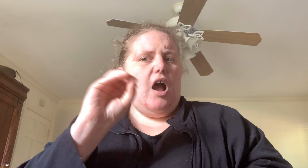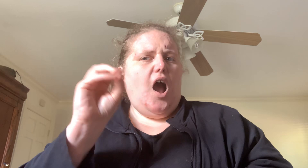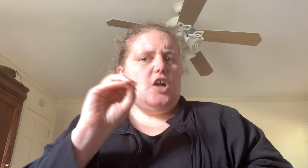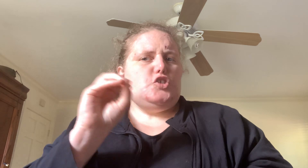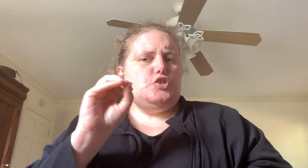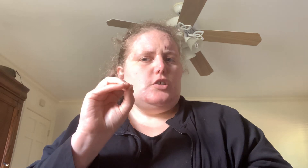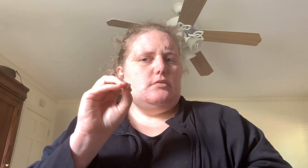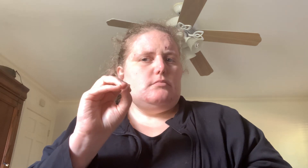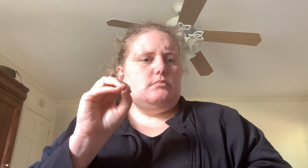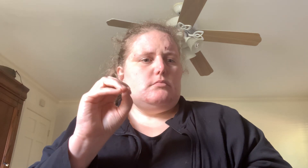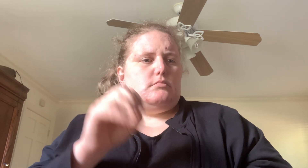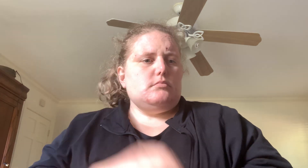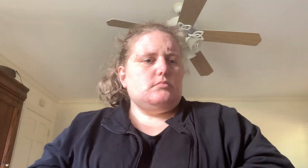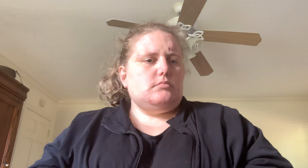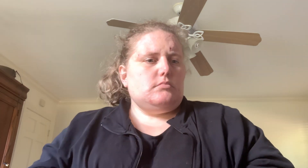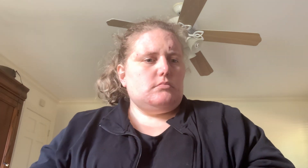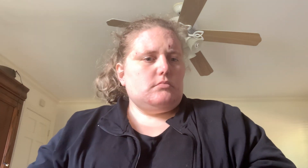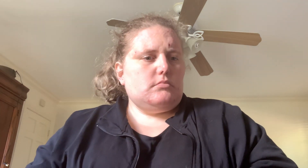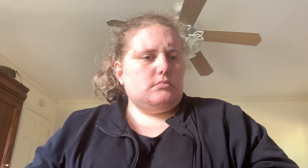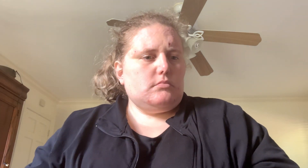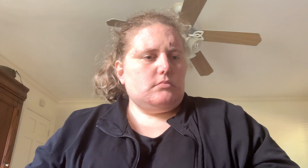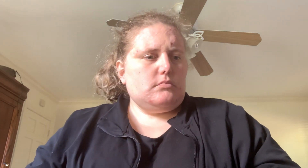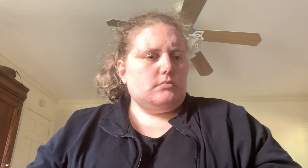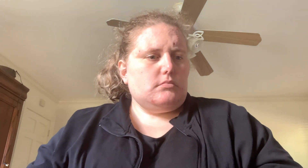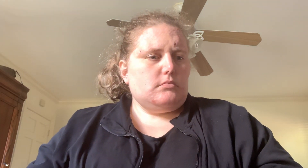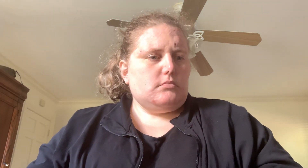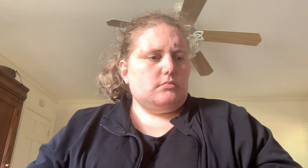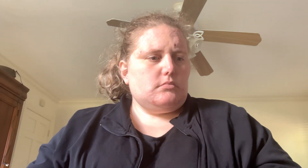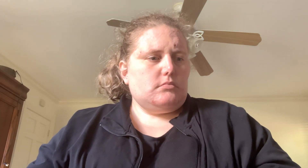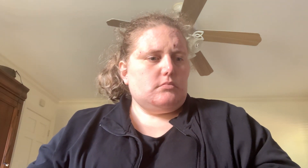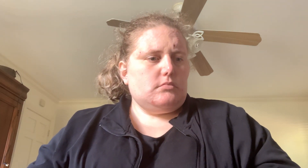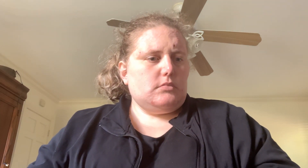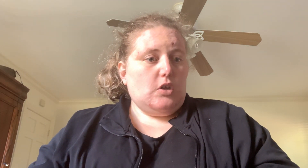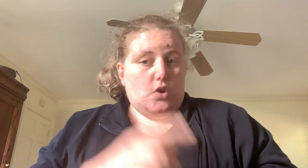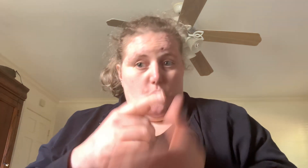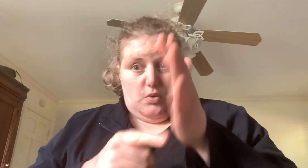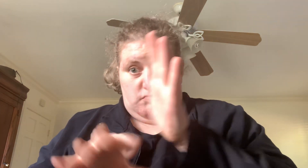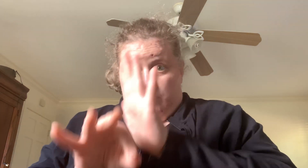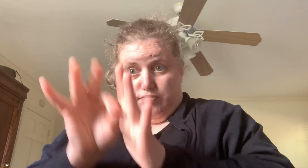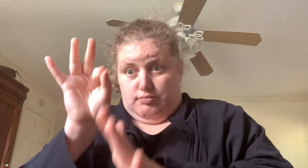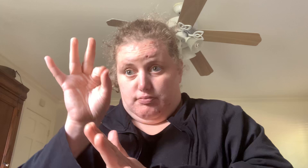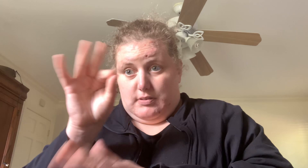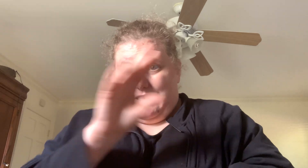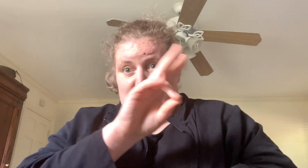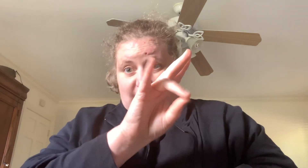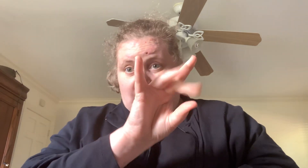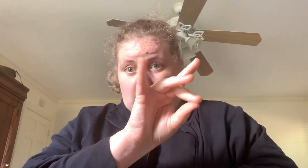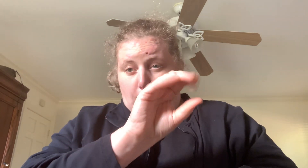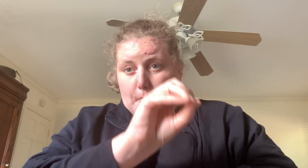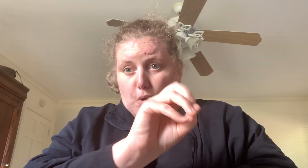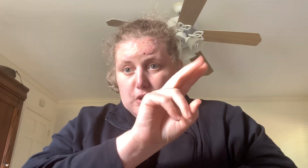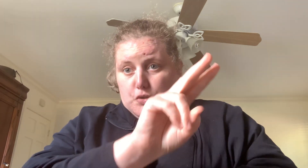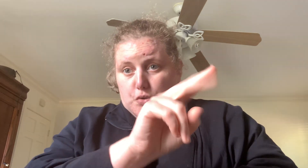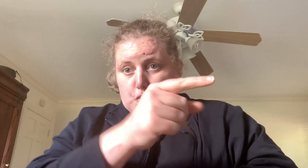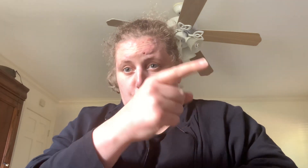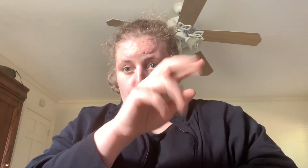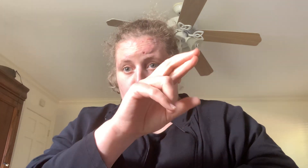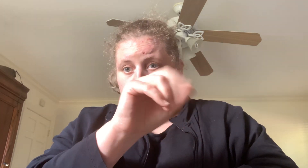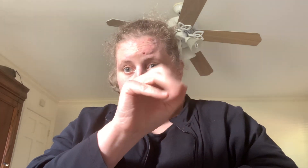can't weigh that, but you convert it. So what you found out is that in 78.2 grams of oxygen, that is equivalent to